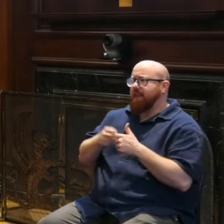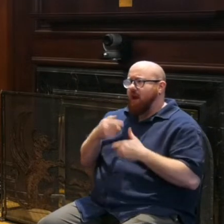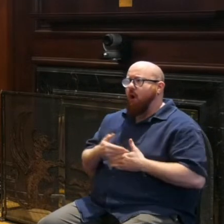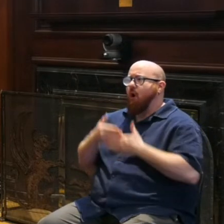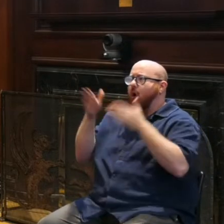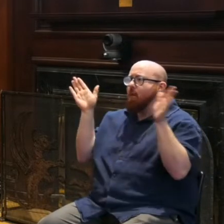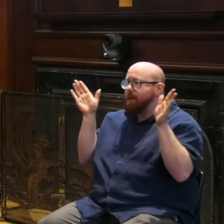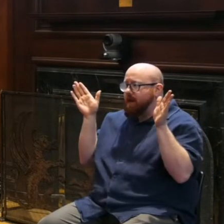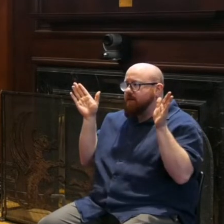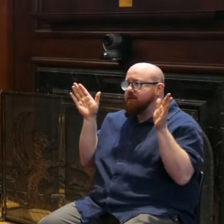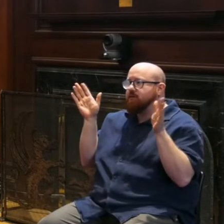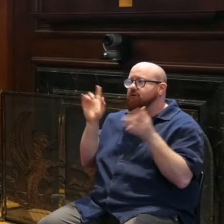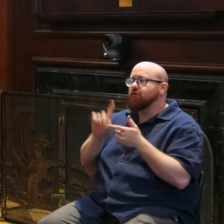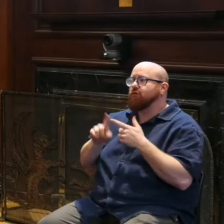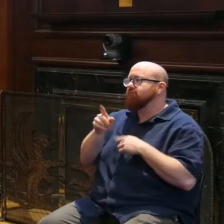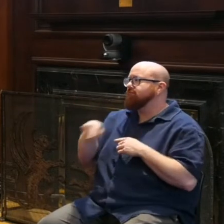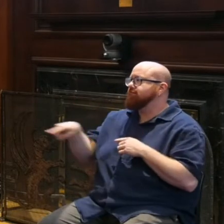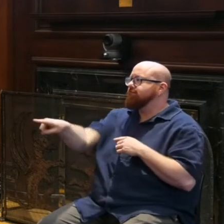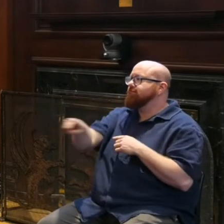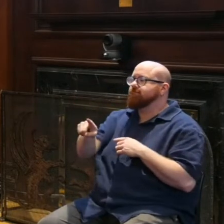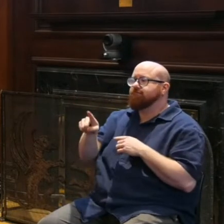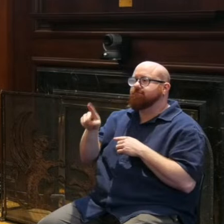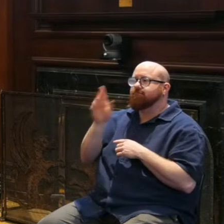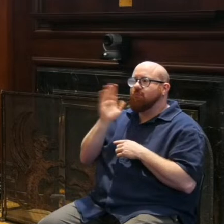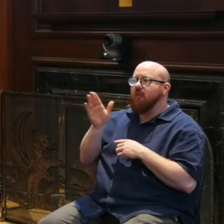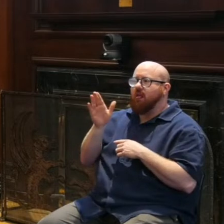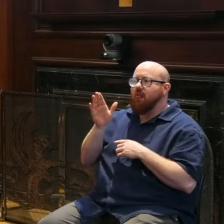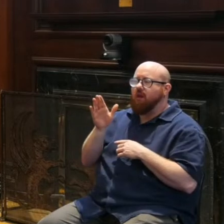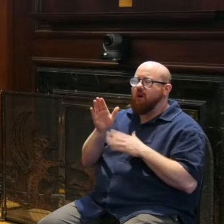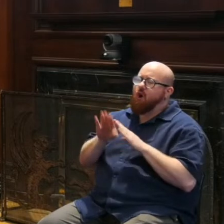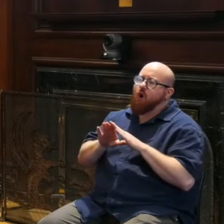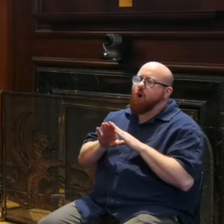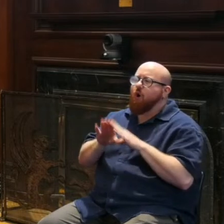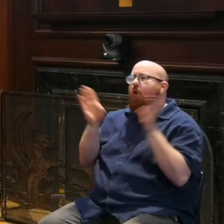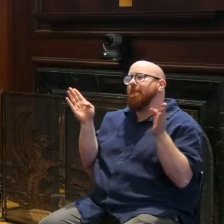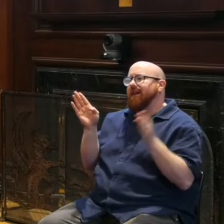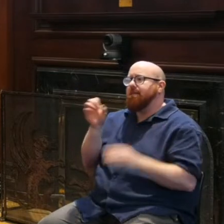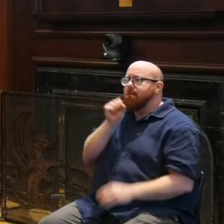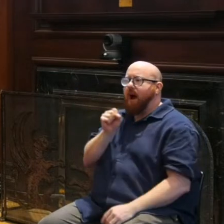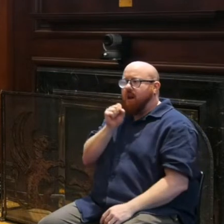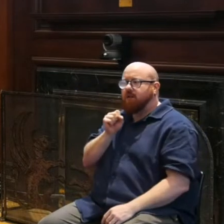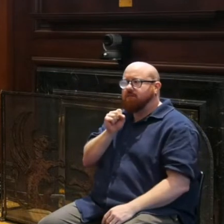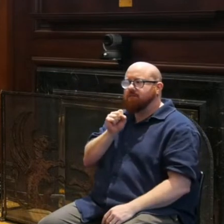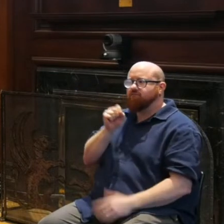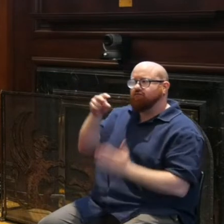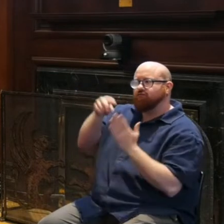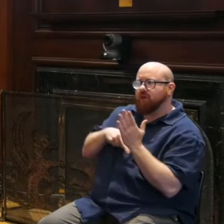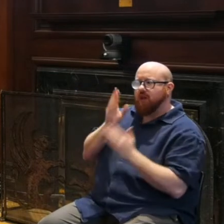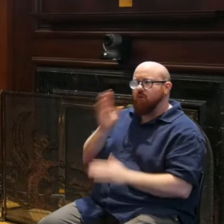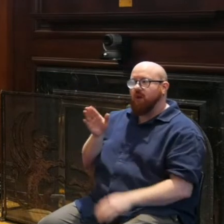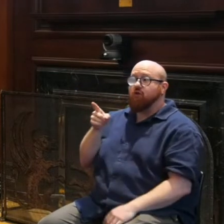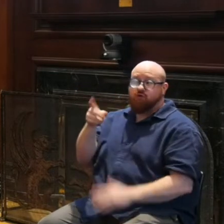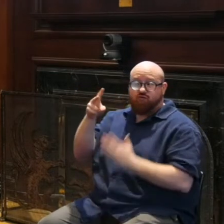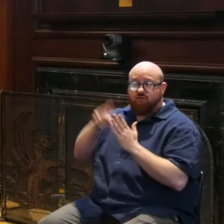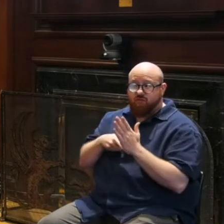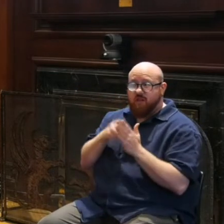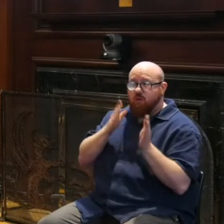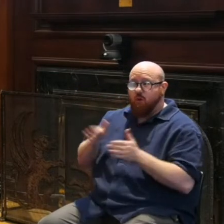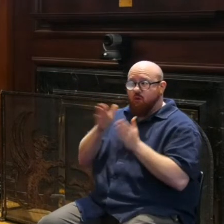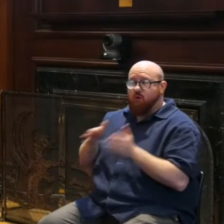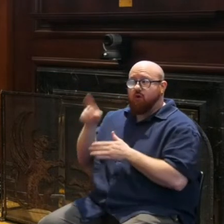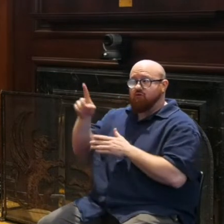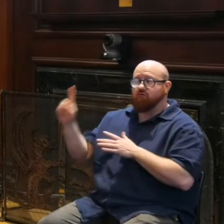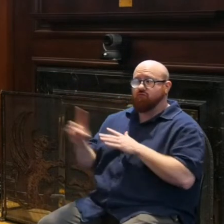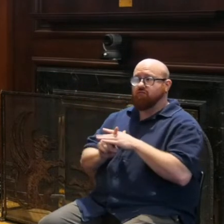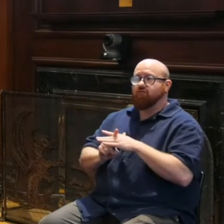to our folks who are going to be part of our open mic. Our open mic registrants, you'll read in the order that you came in. And my